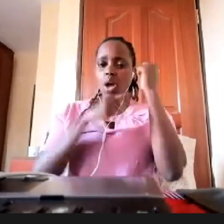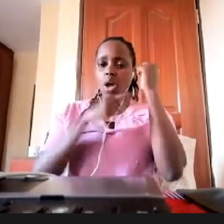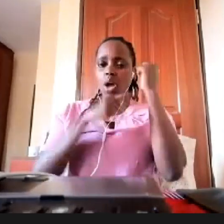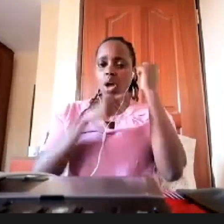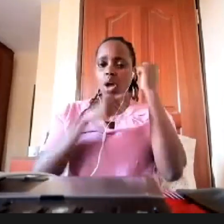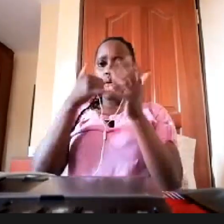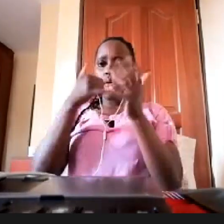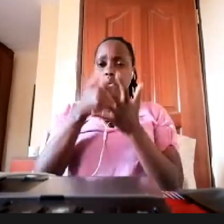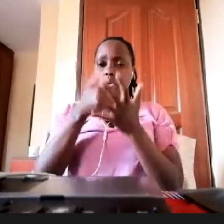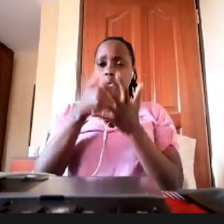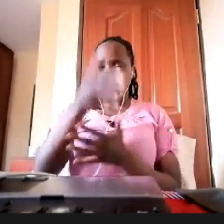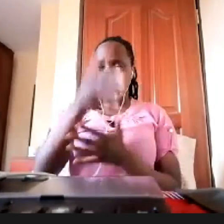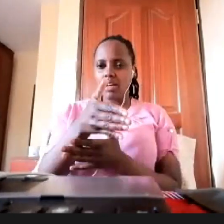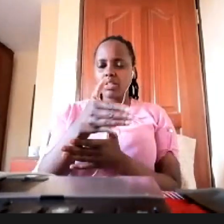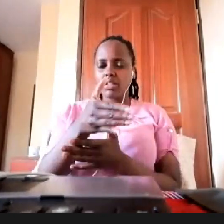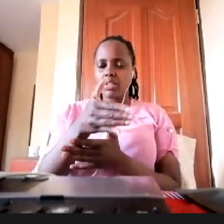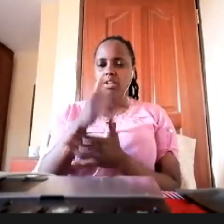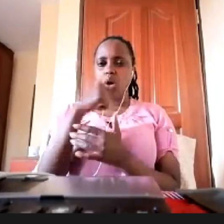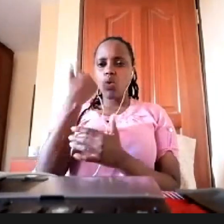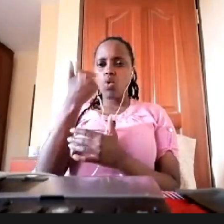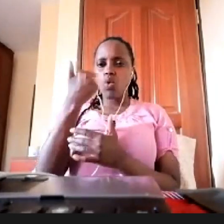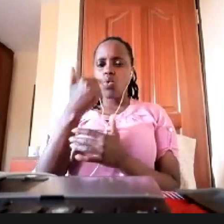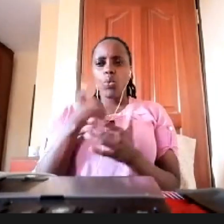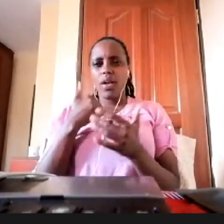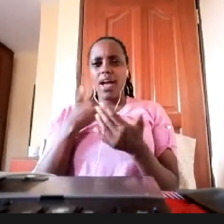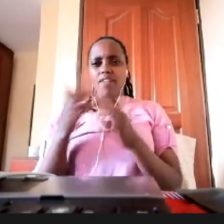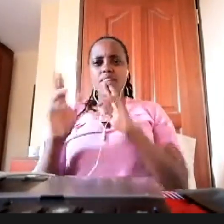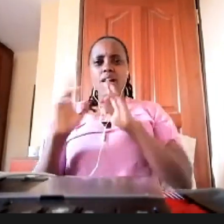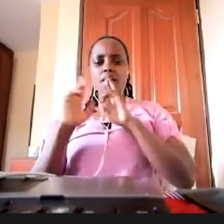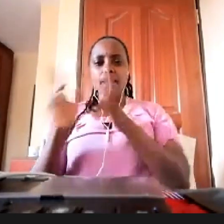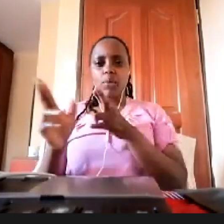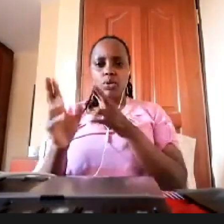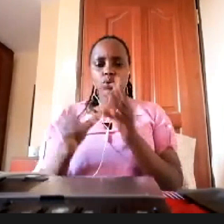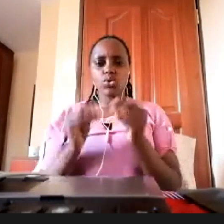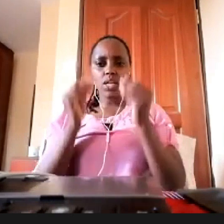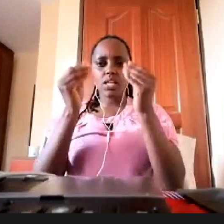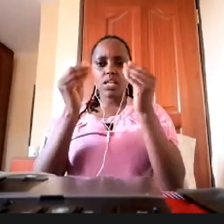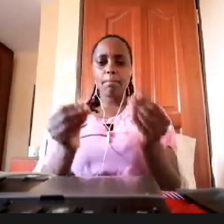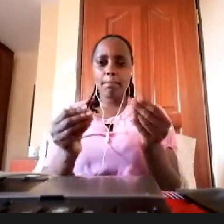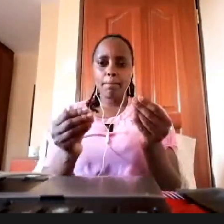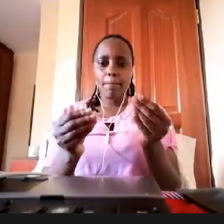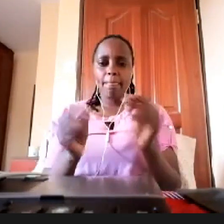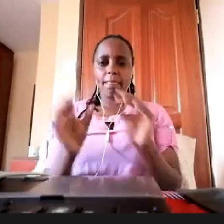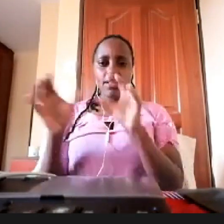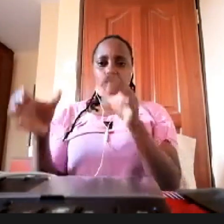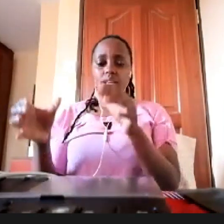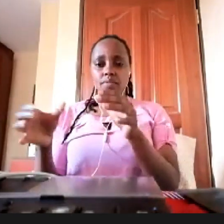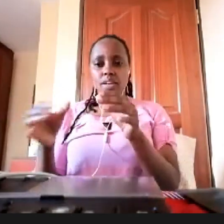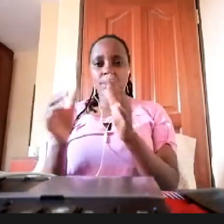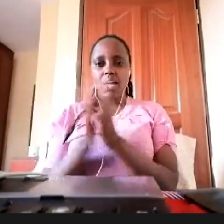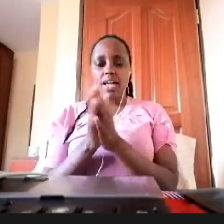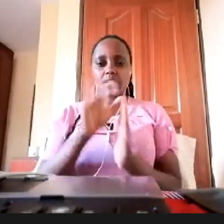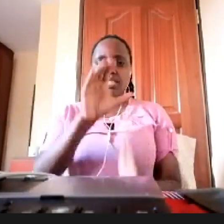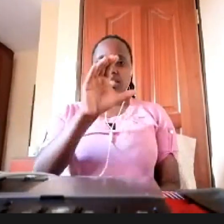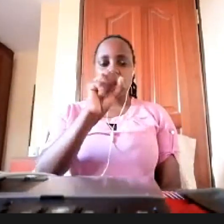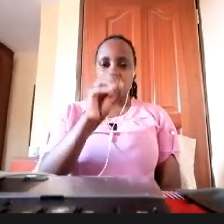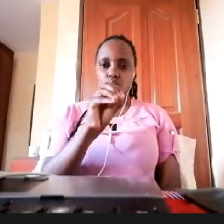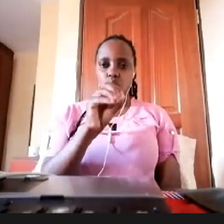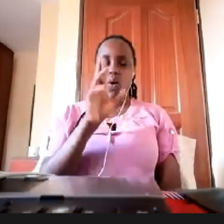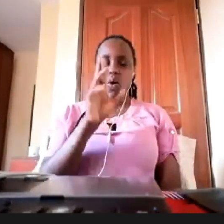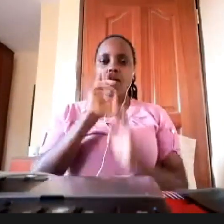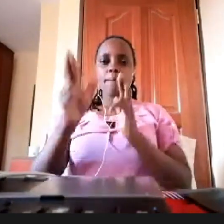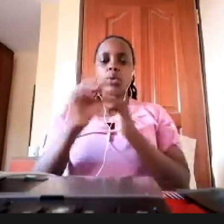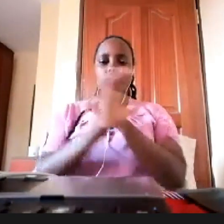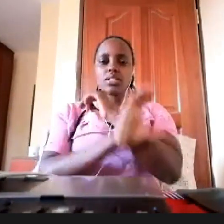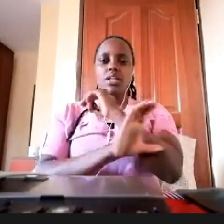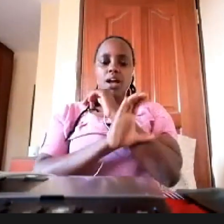countries across the spectrum where we've had reports submitted, that state party and CSO reports, countries